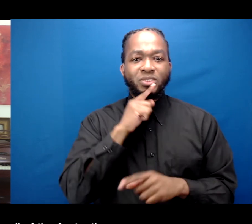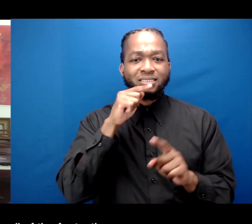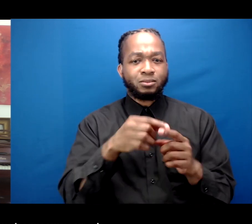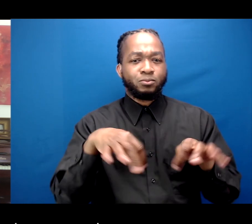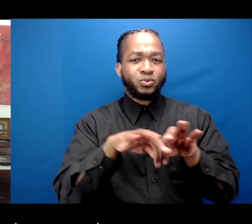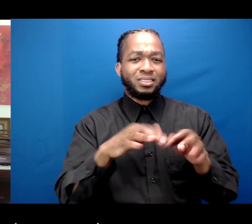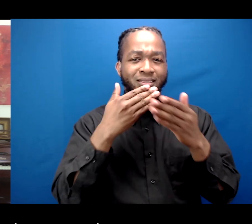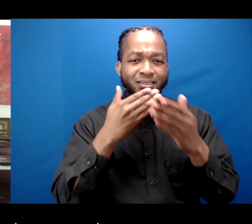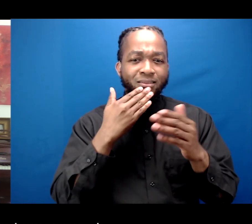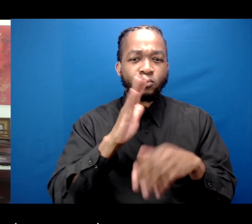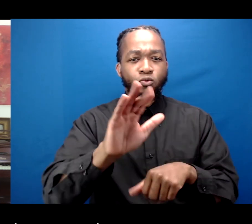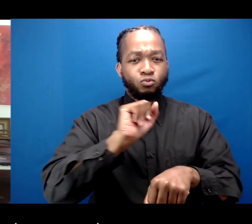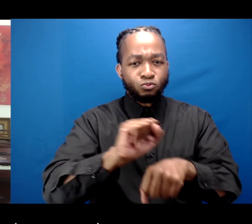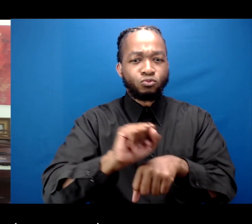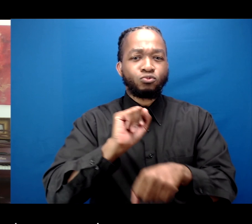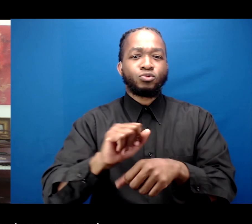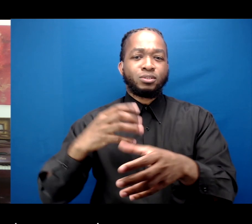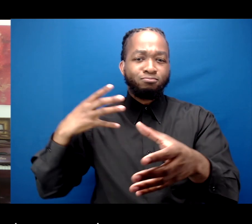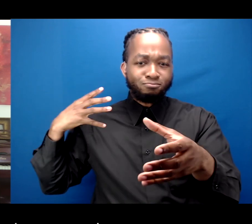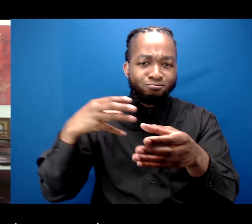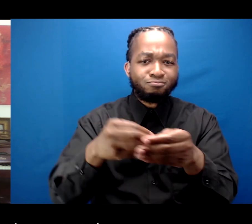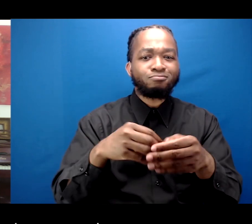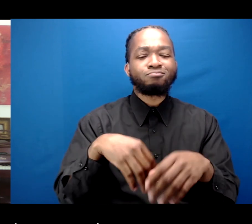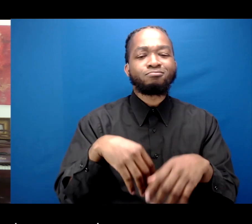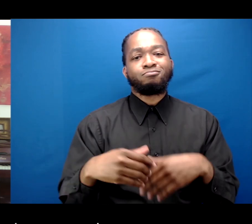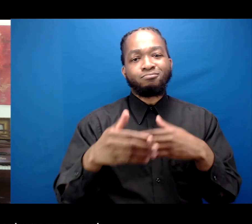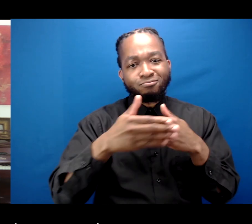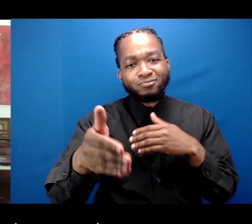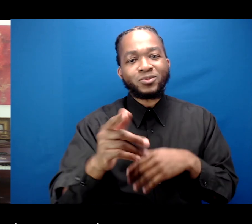collaboration as partners in this area. Thank you very much, and